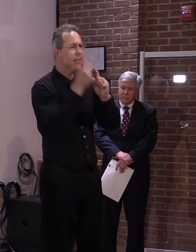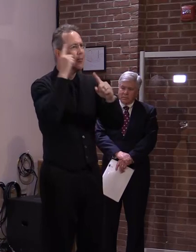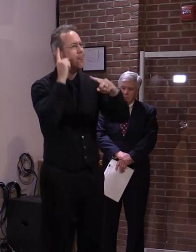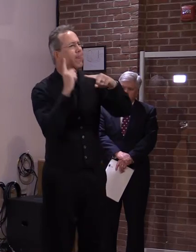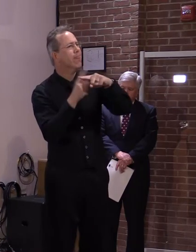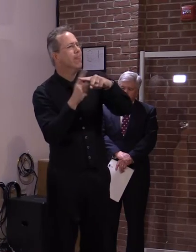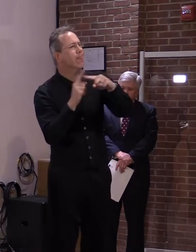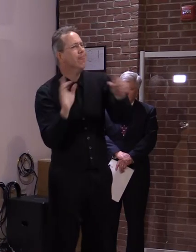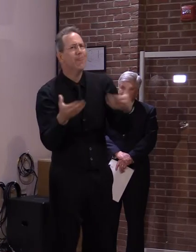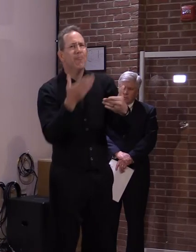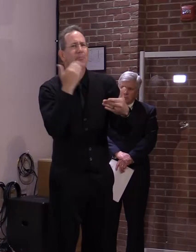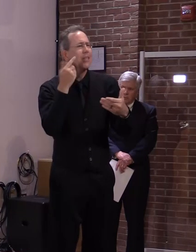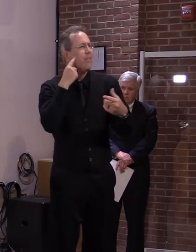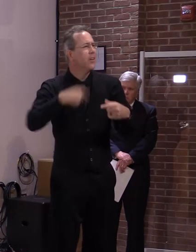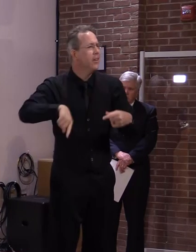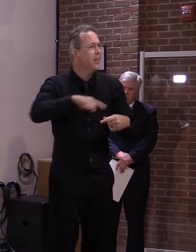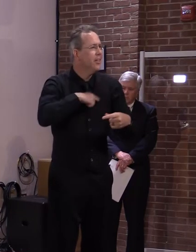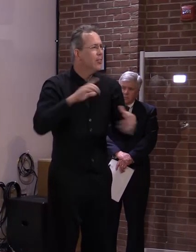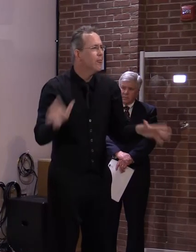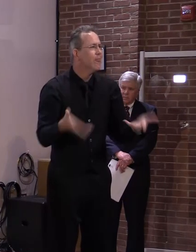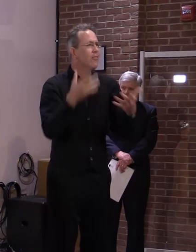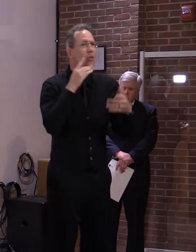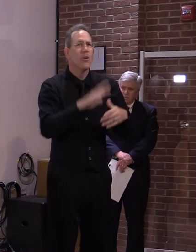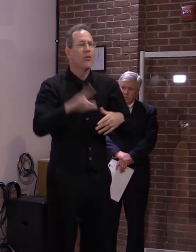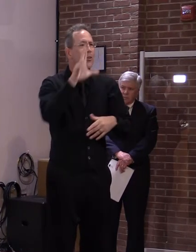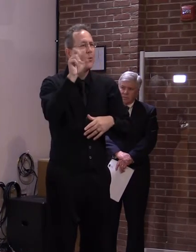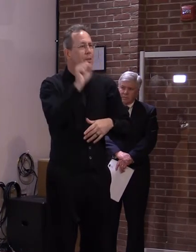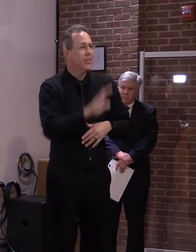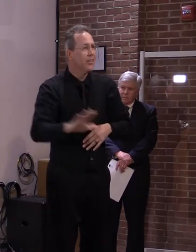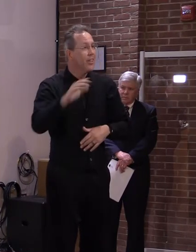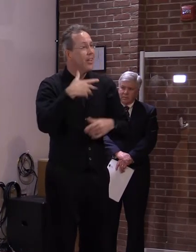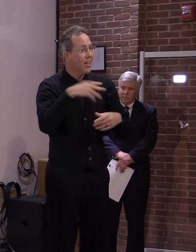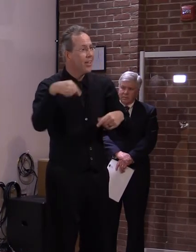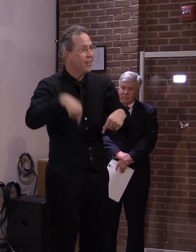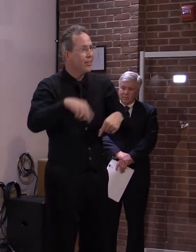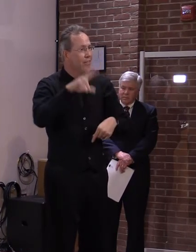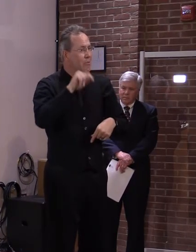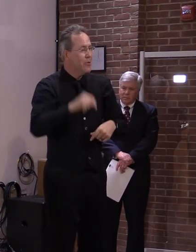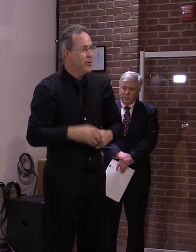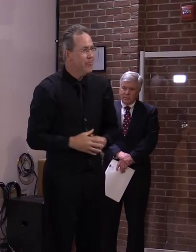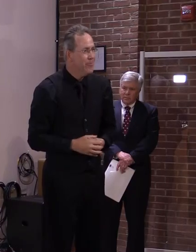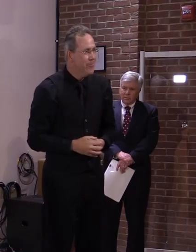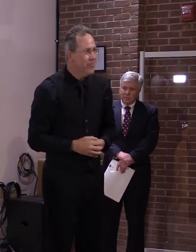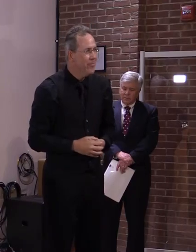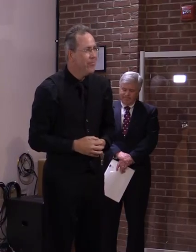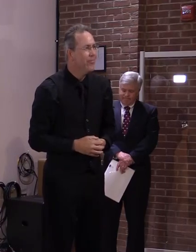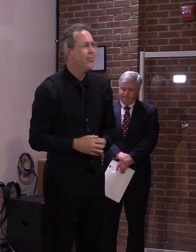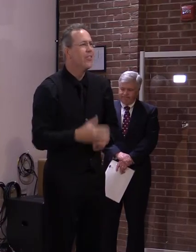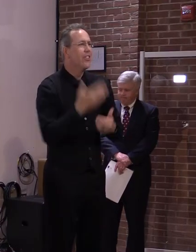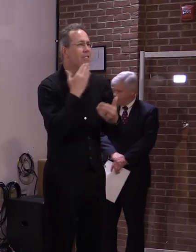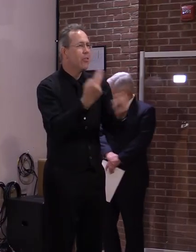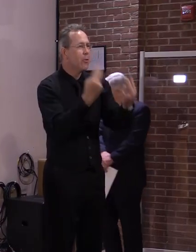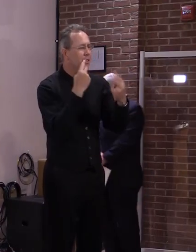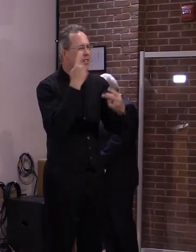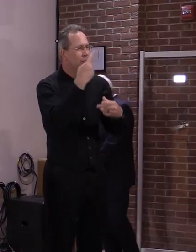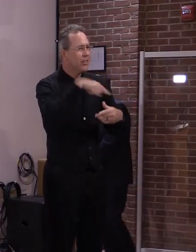world, and we should reflect on that. So again, thank you all very much. We'll see you next Tuesday.